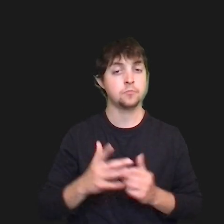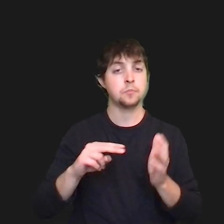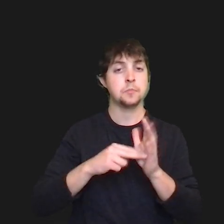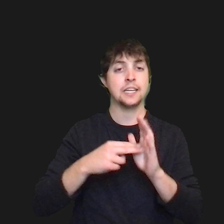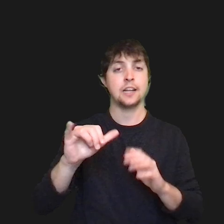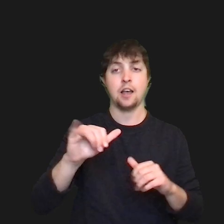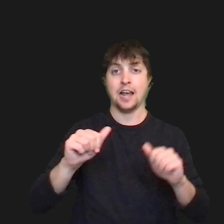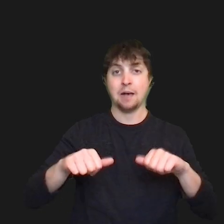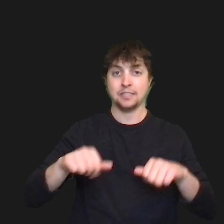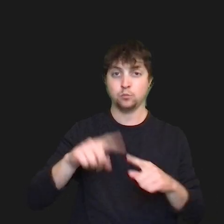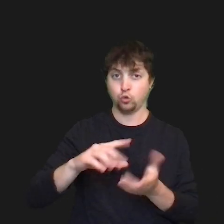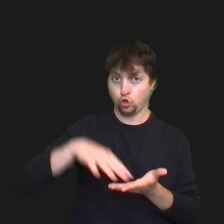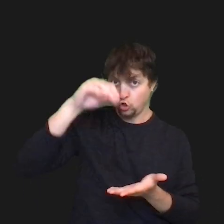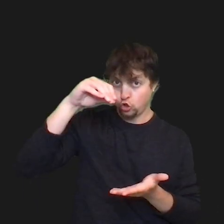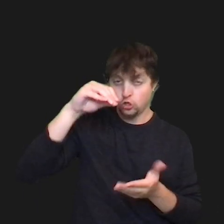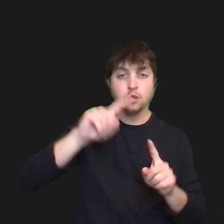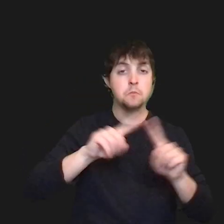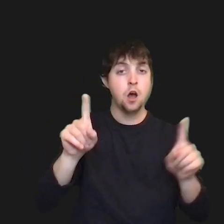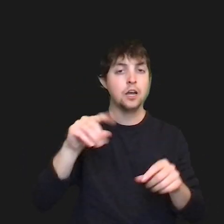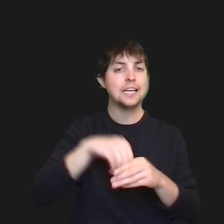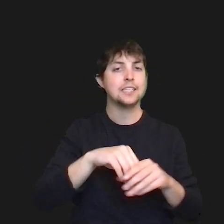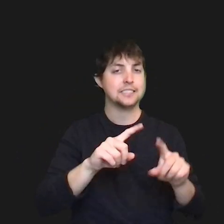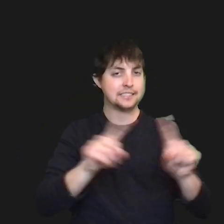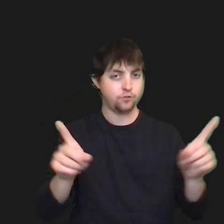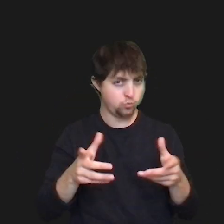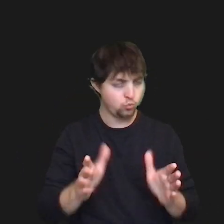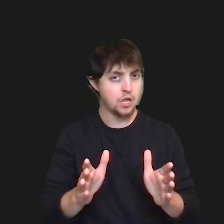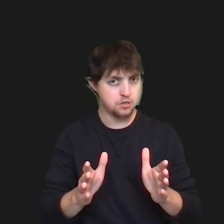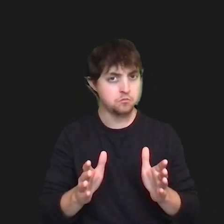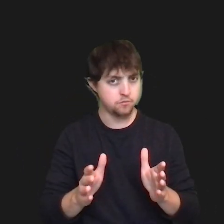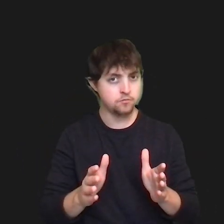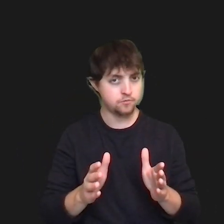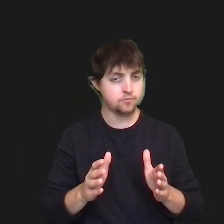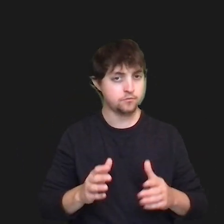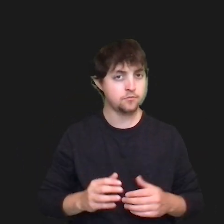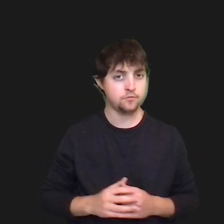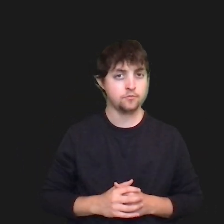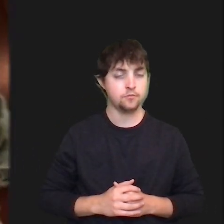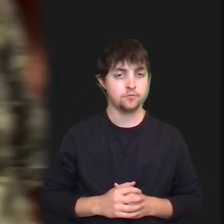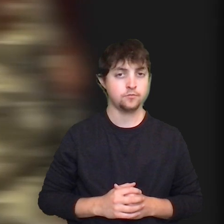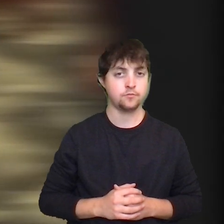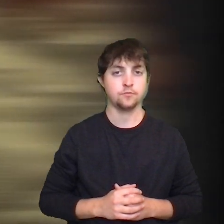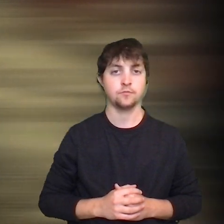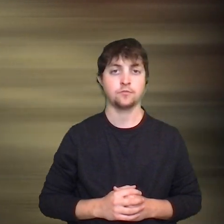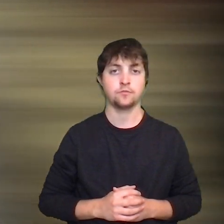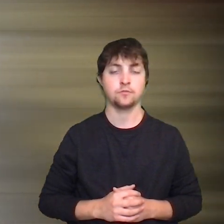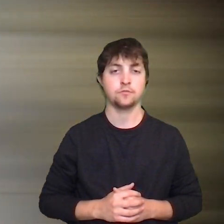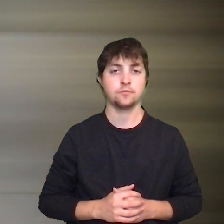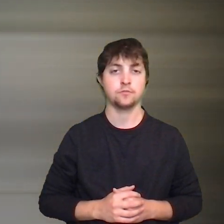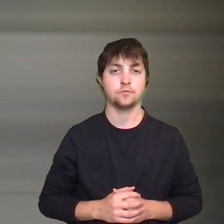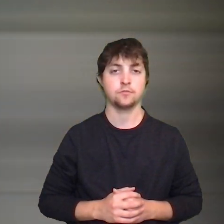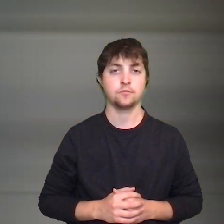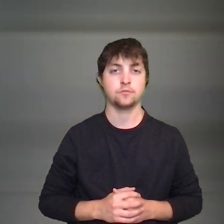it means like ability to learn, but in a different way. Video switches to a head and